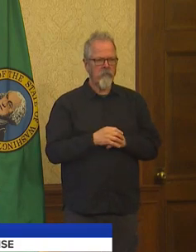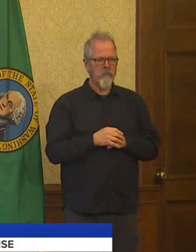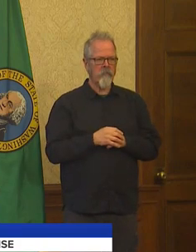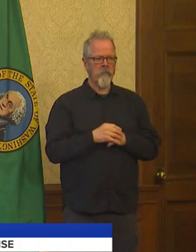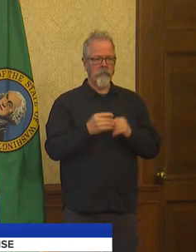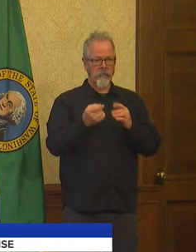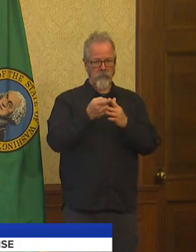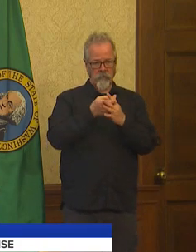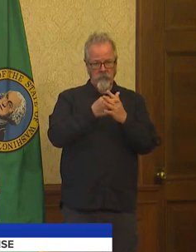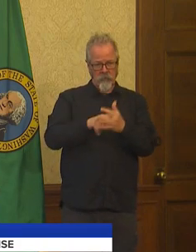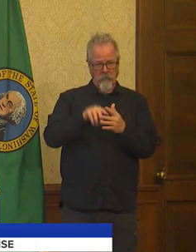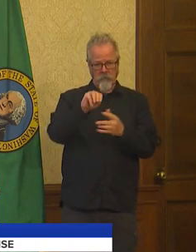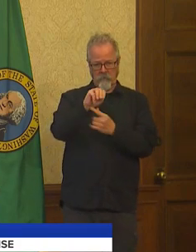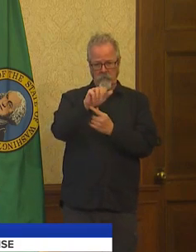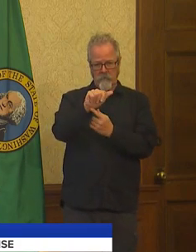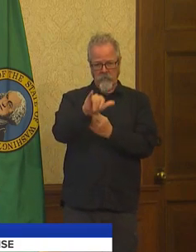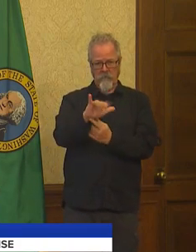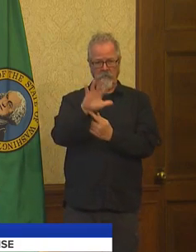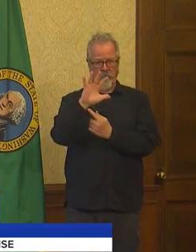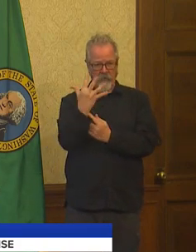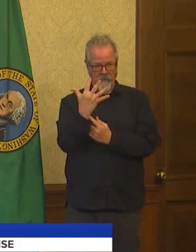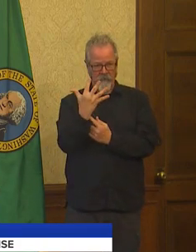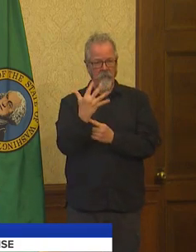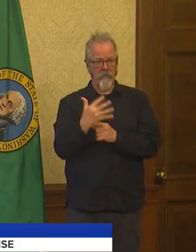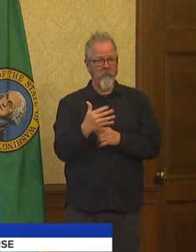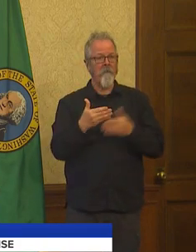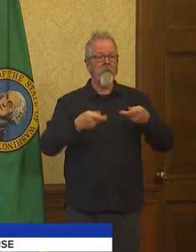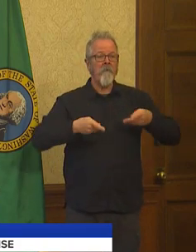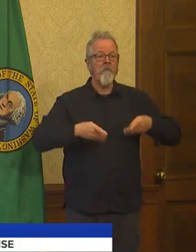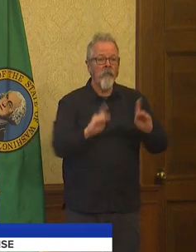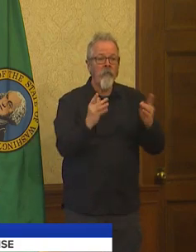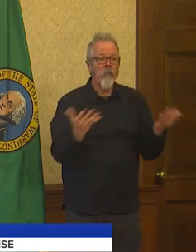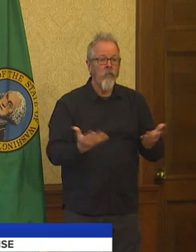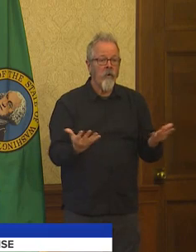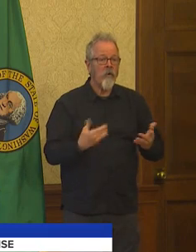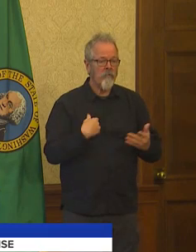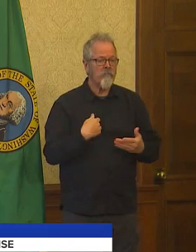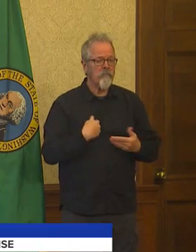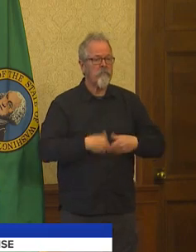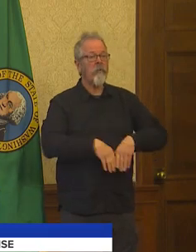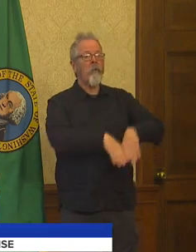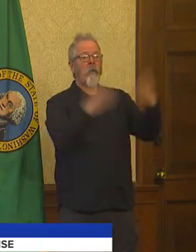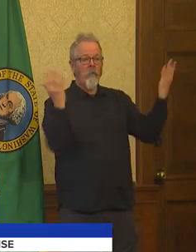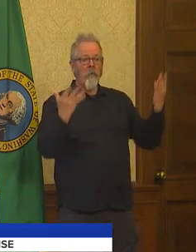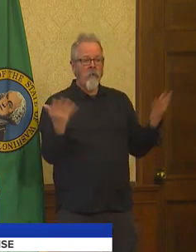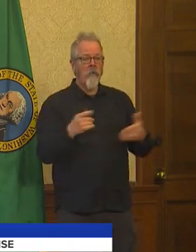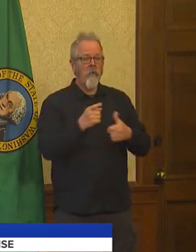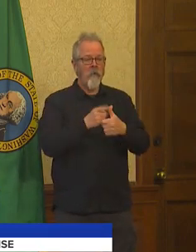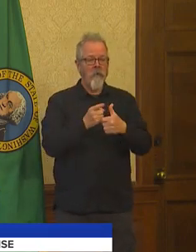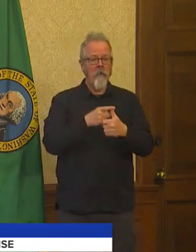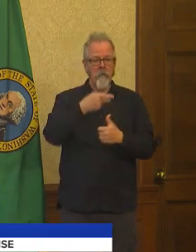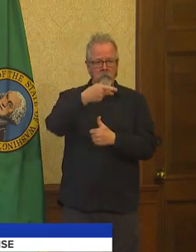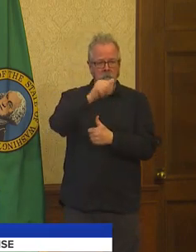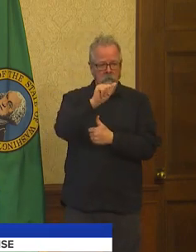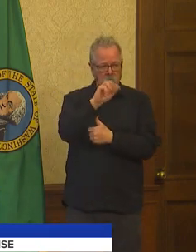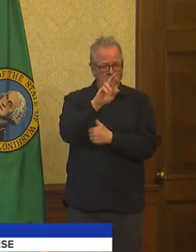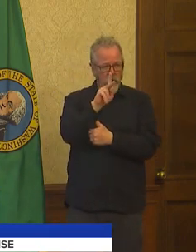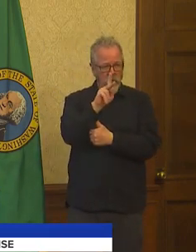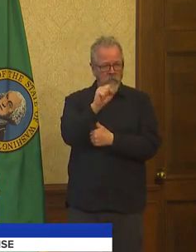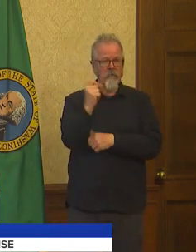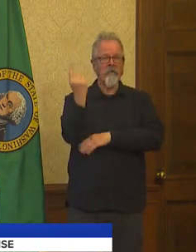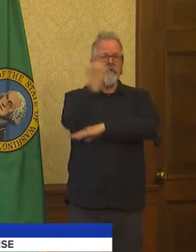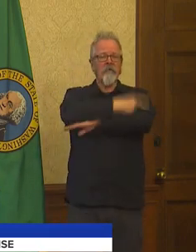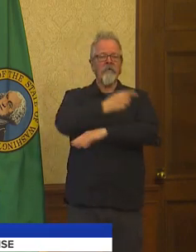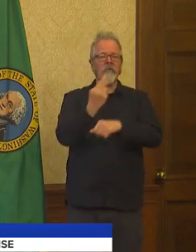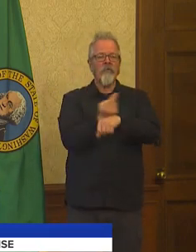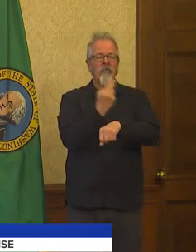Resources, and day use of state fish and wildlife areas. This includes fishing, hunting, and the ability to play golf